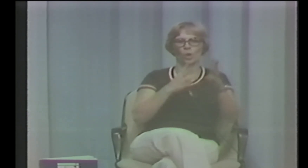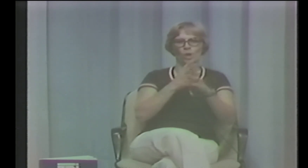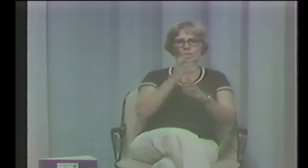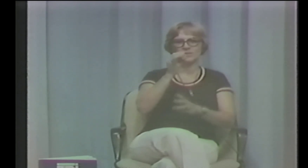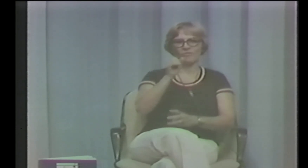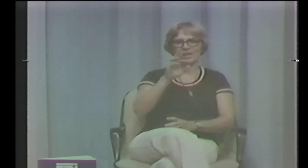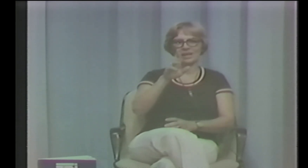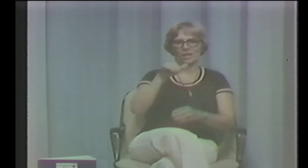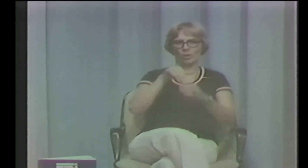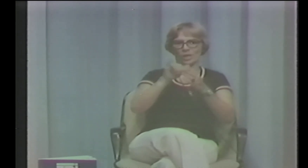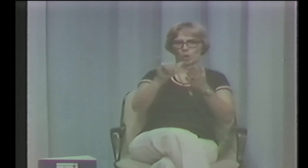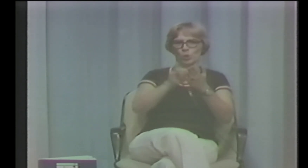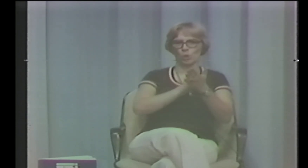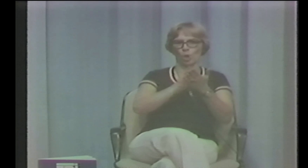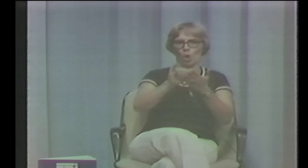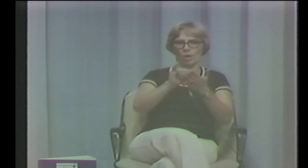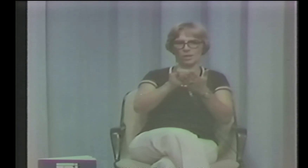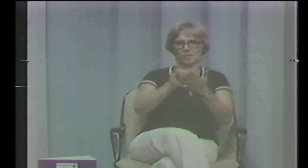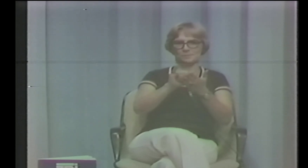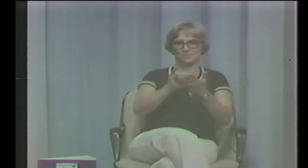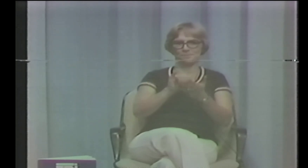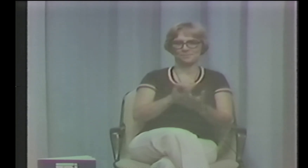World's Fair in New York.